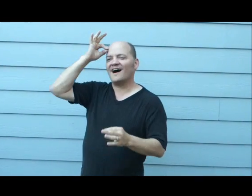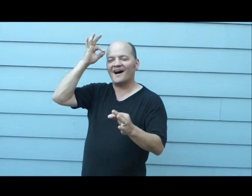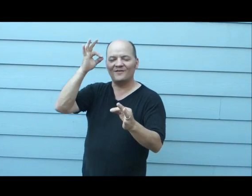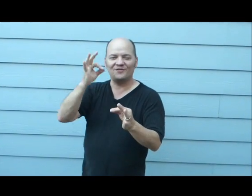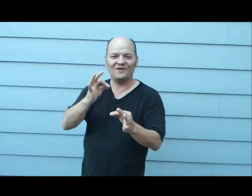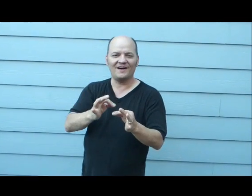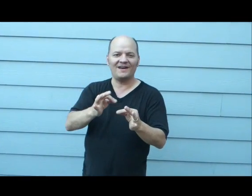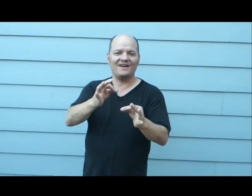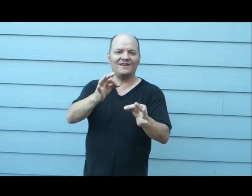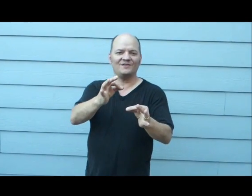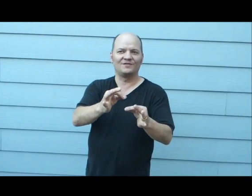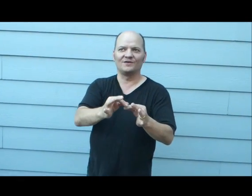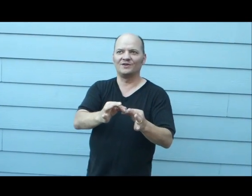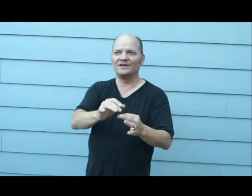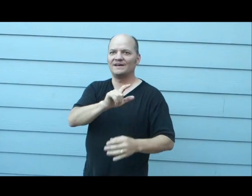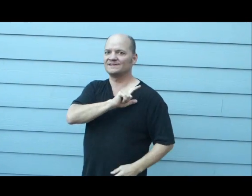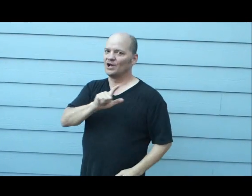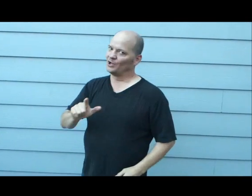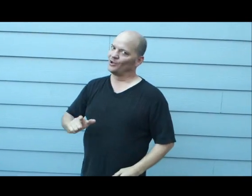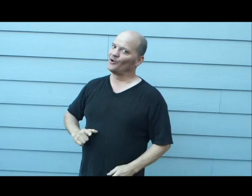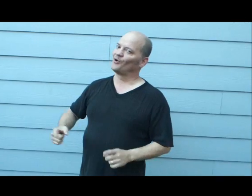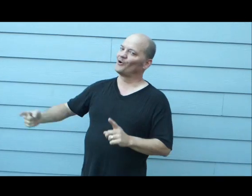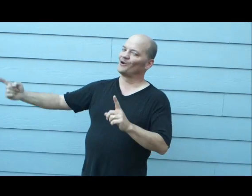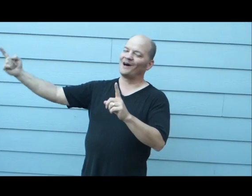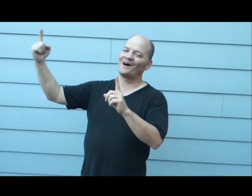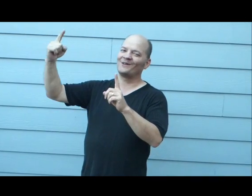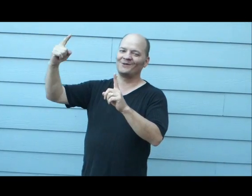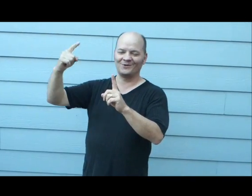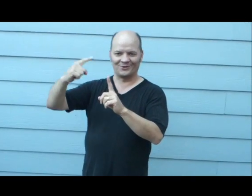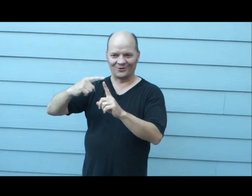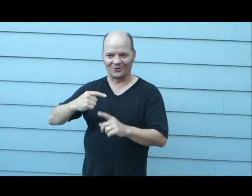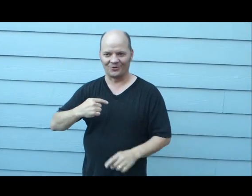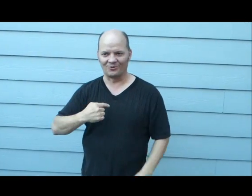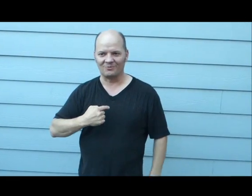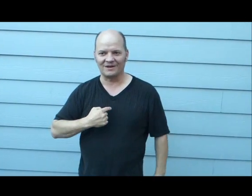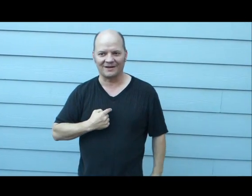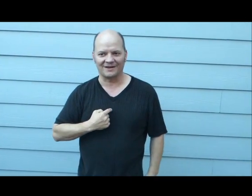thy faithfulness, Lord, unto me.